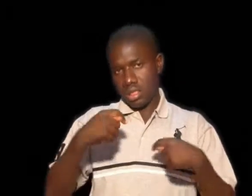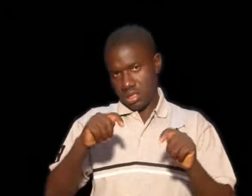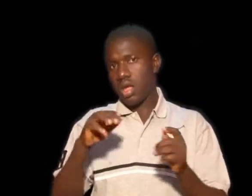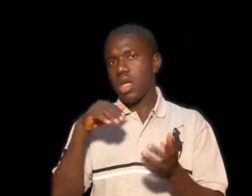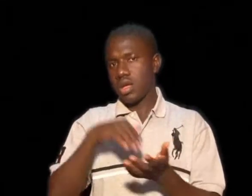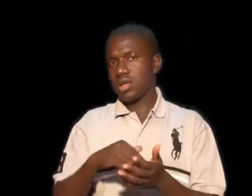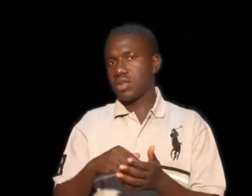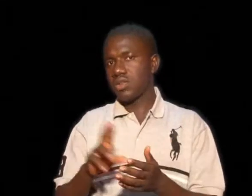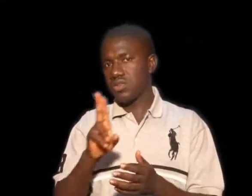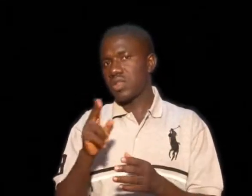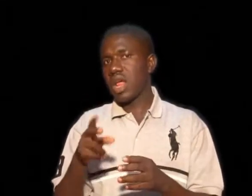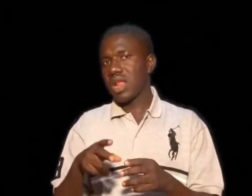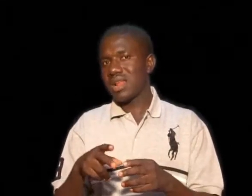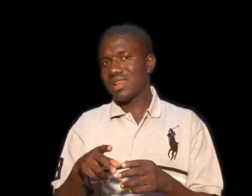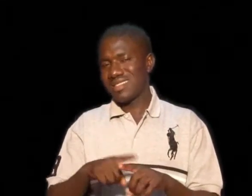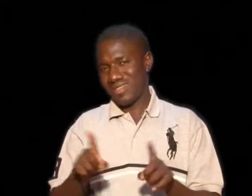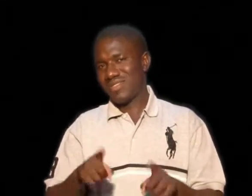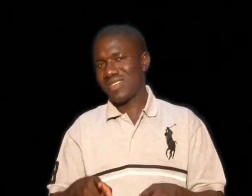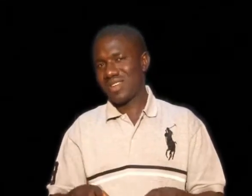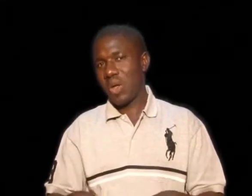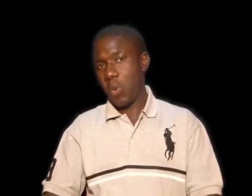work, try again using different words.